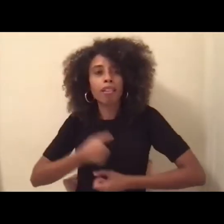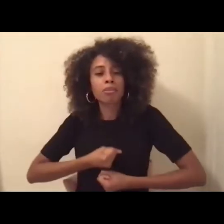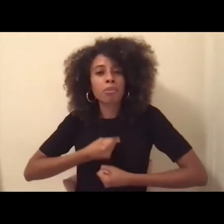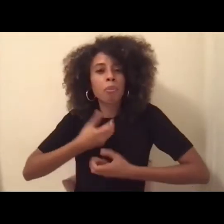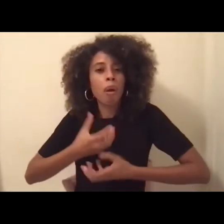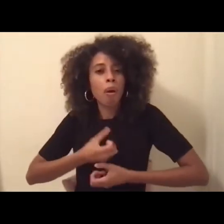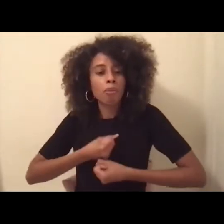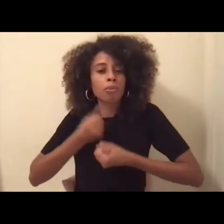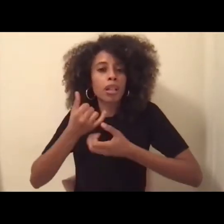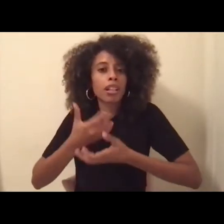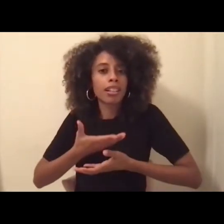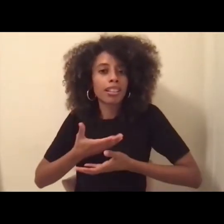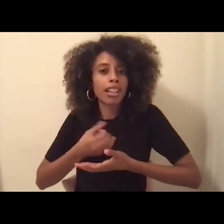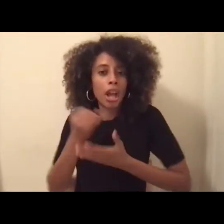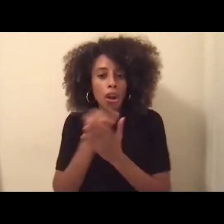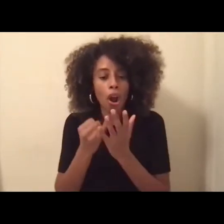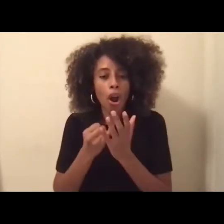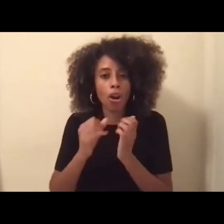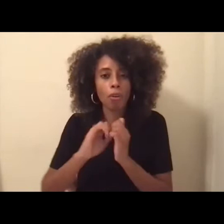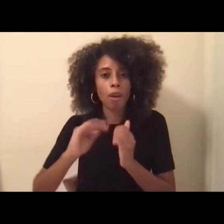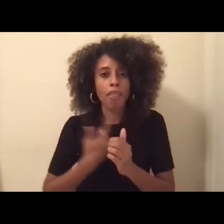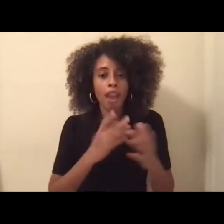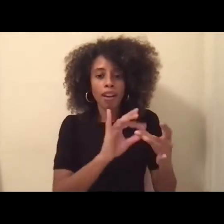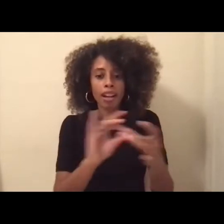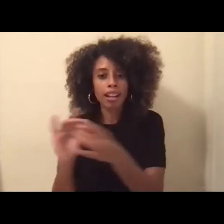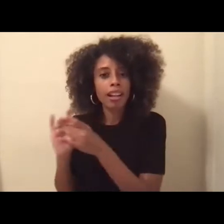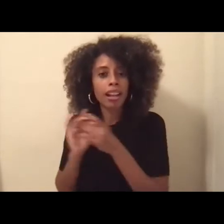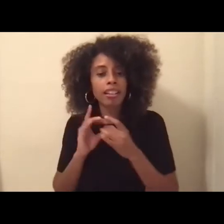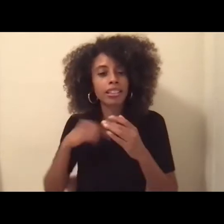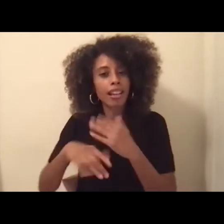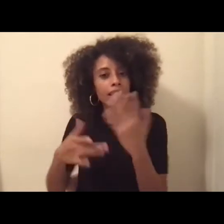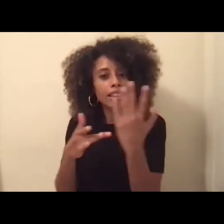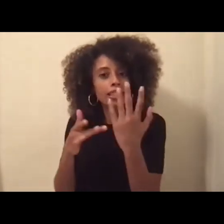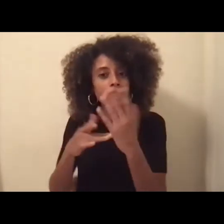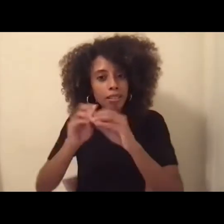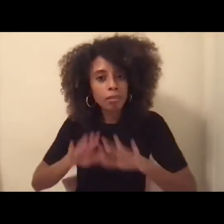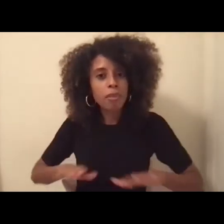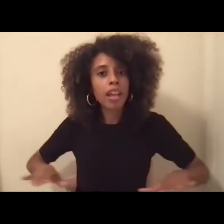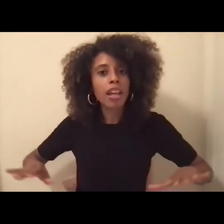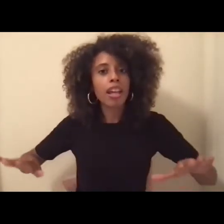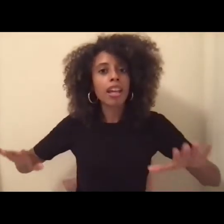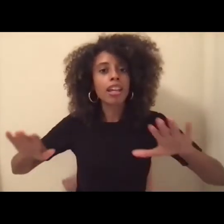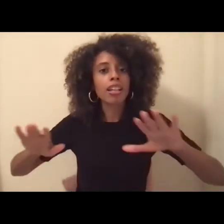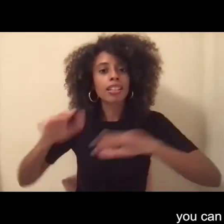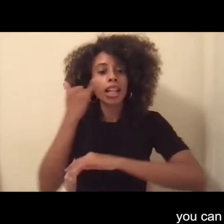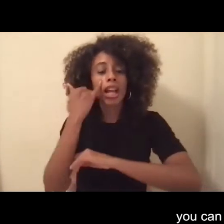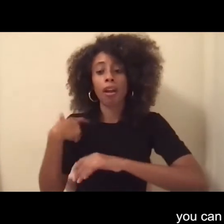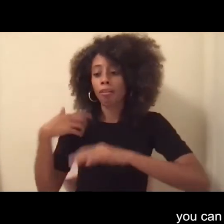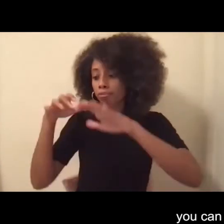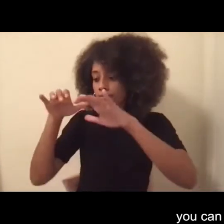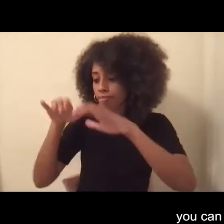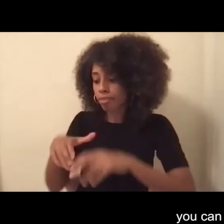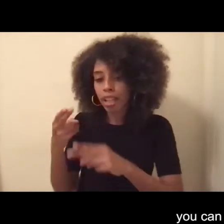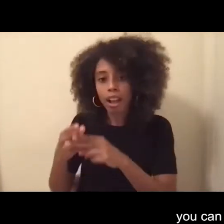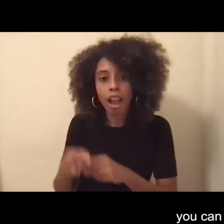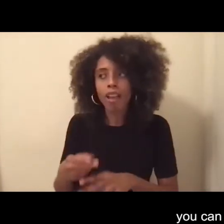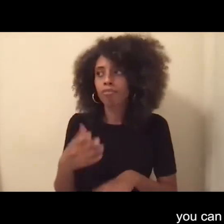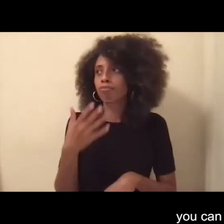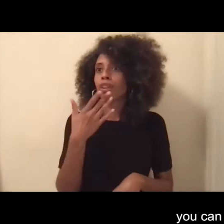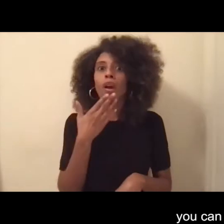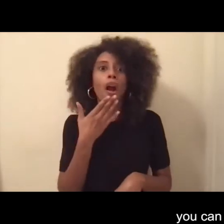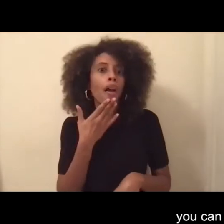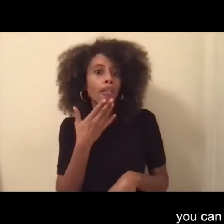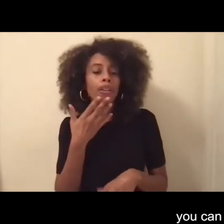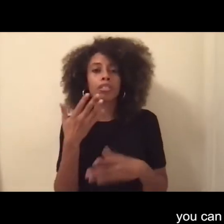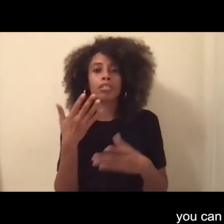with our connection in this digital space right now. If you put names, you can put colors into the